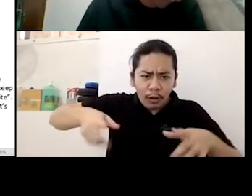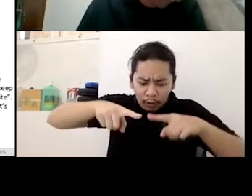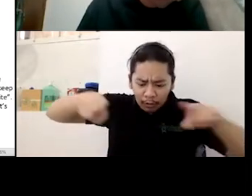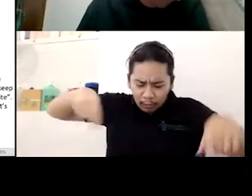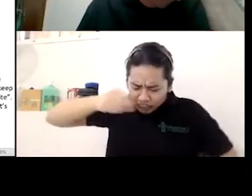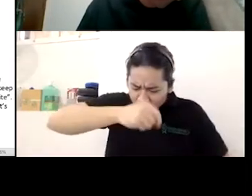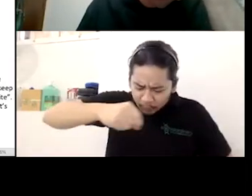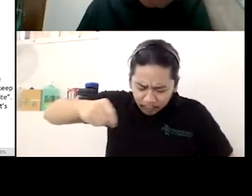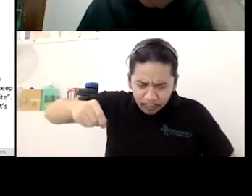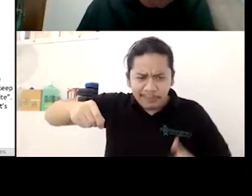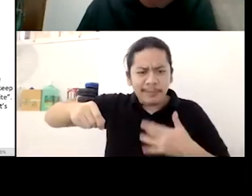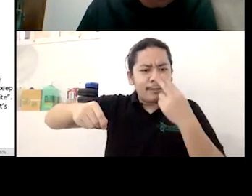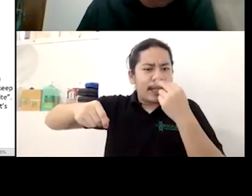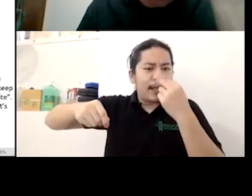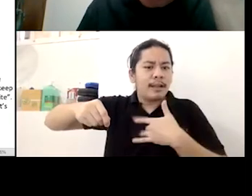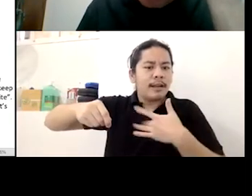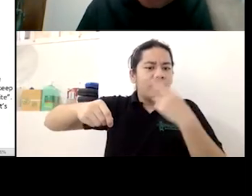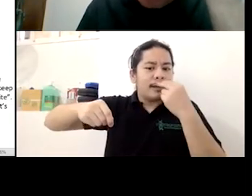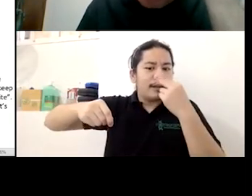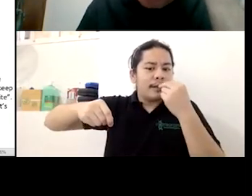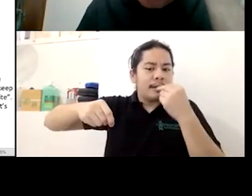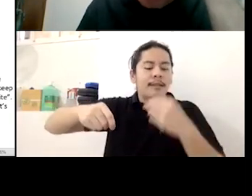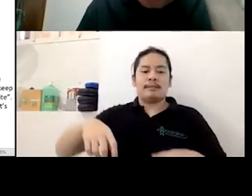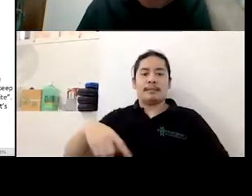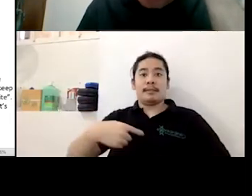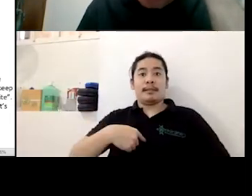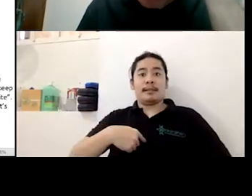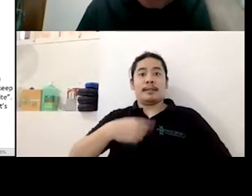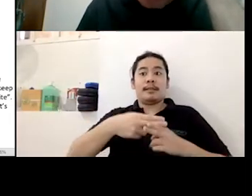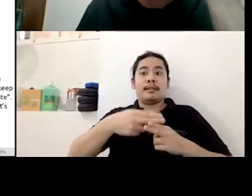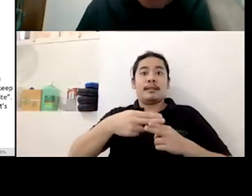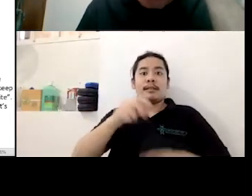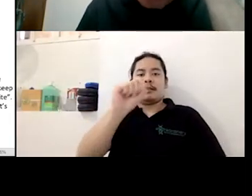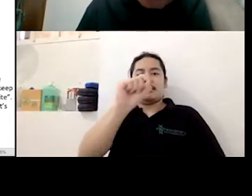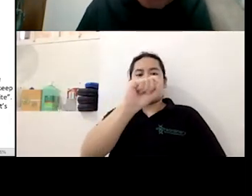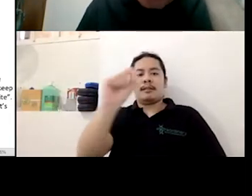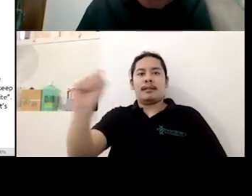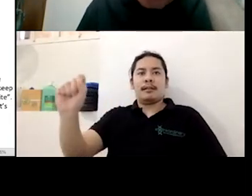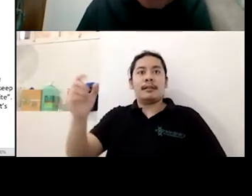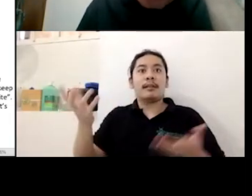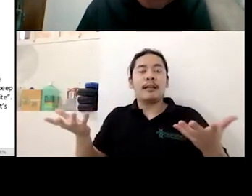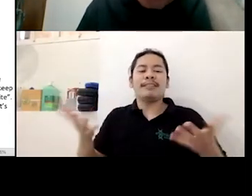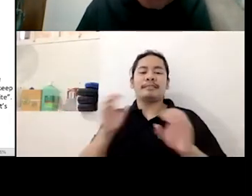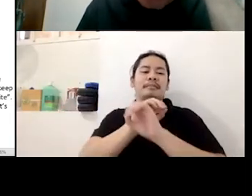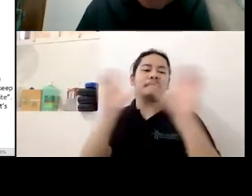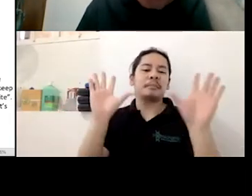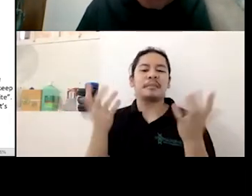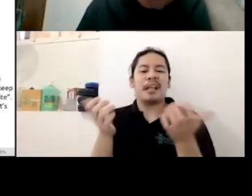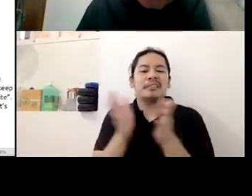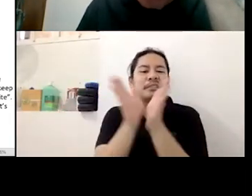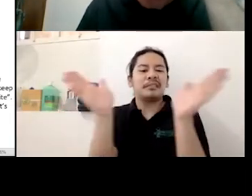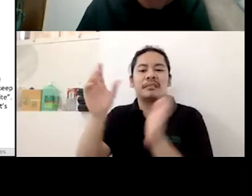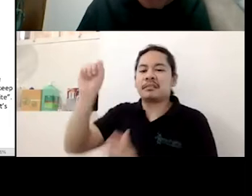where? So, the location is lost because it's just in space. But if I go like